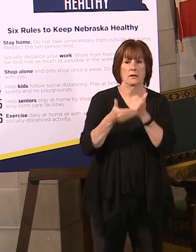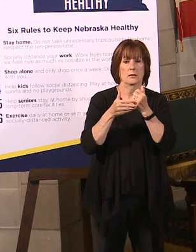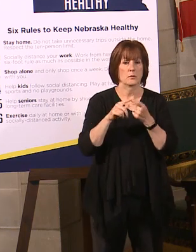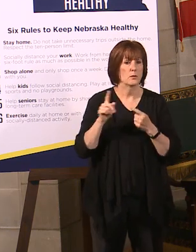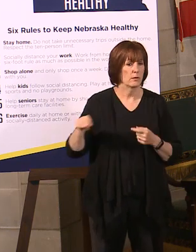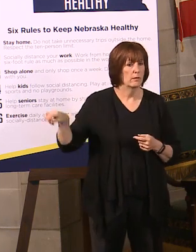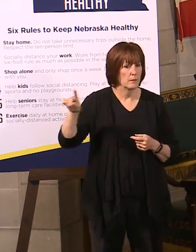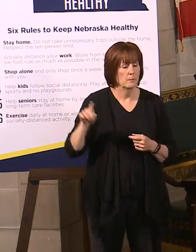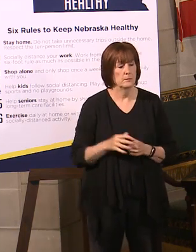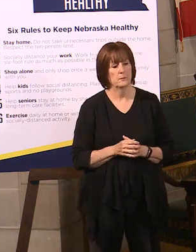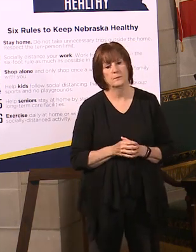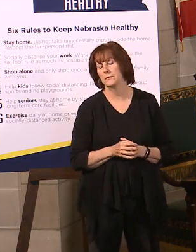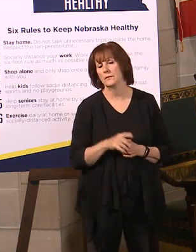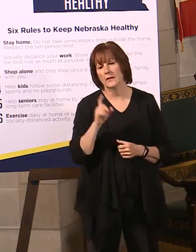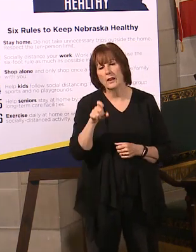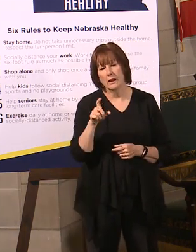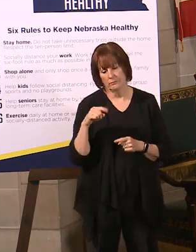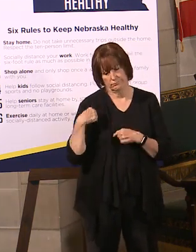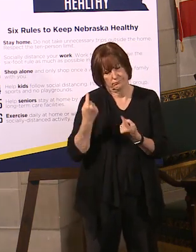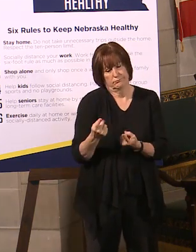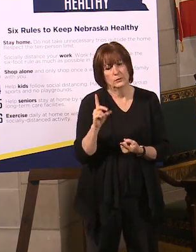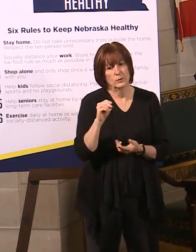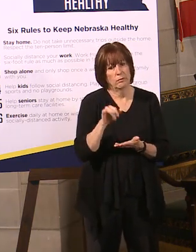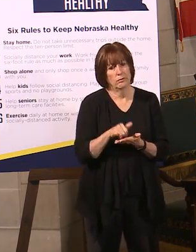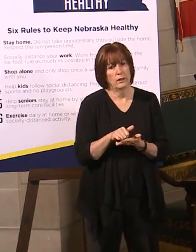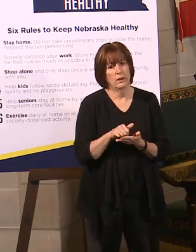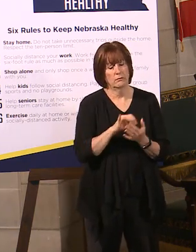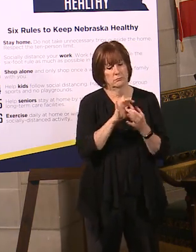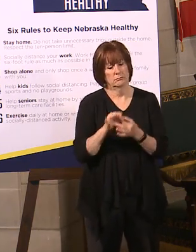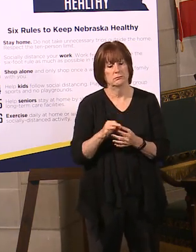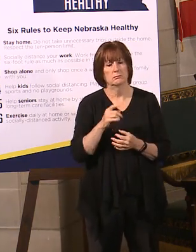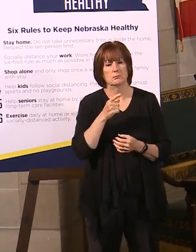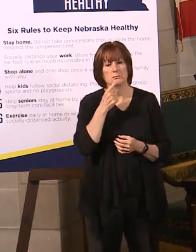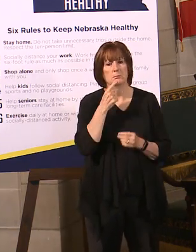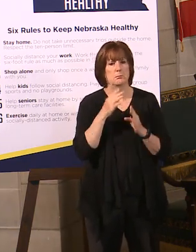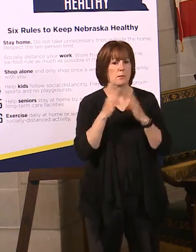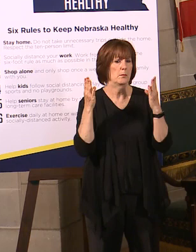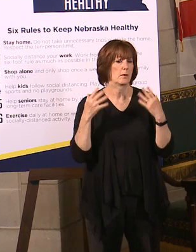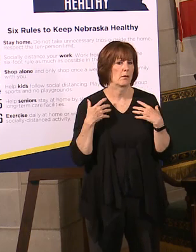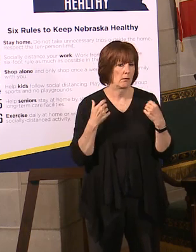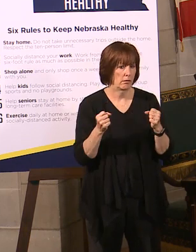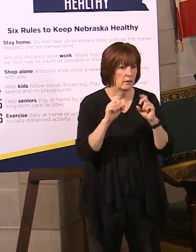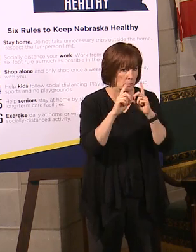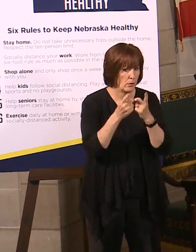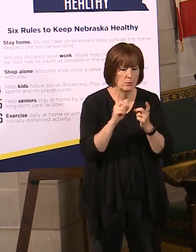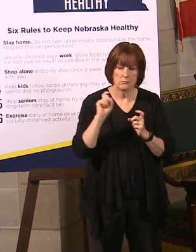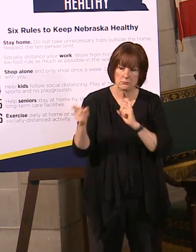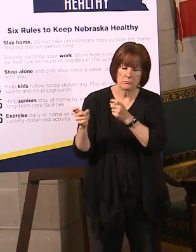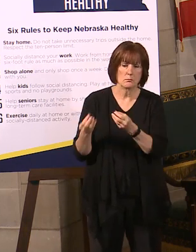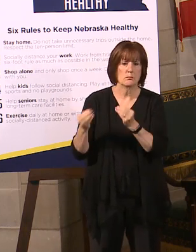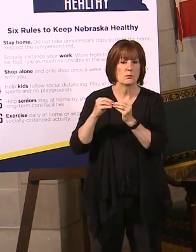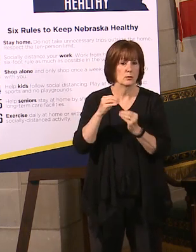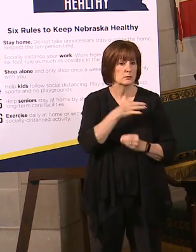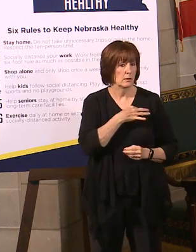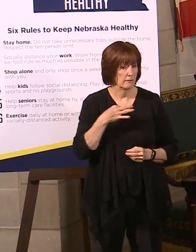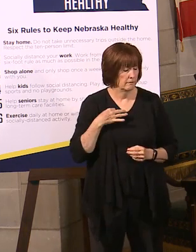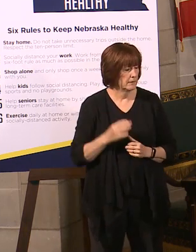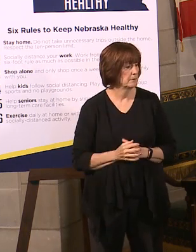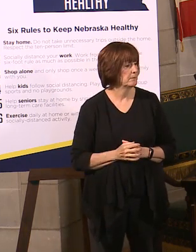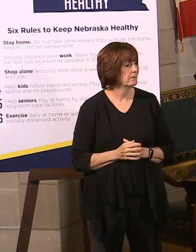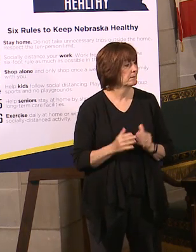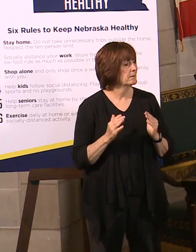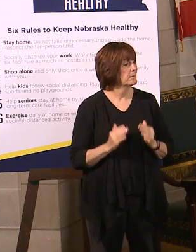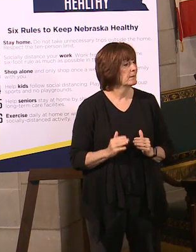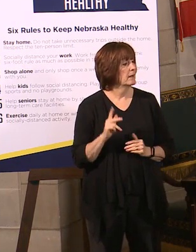So we absolutely have been doing that with regard to our local public health departments, giving them additional staffing.